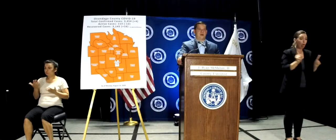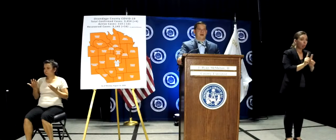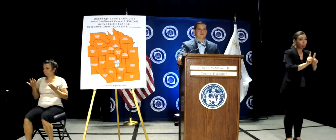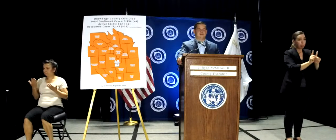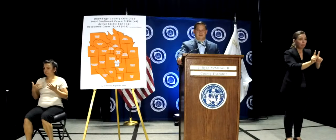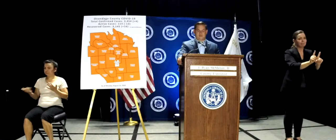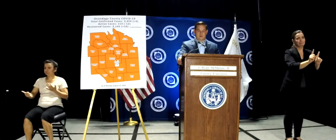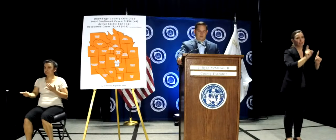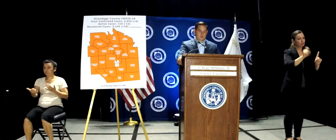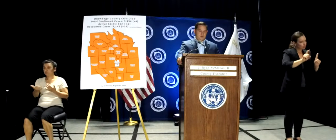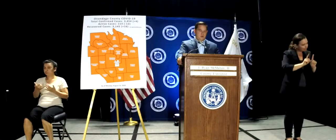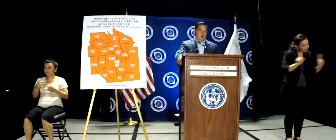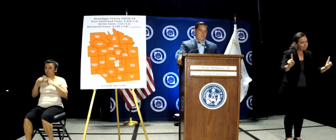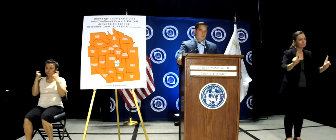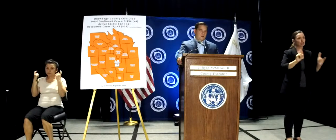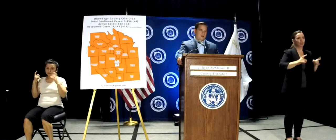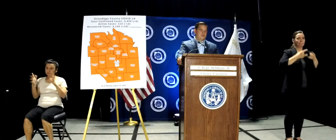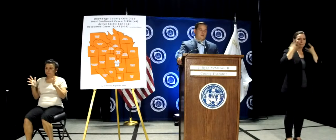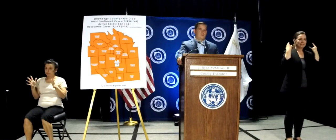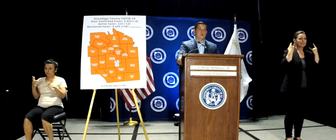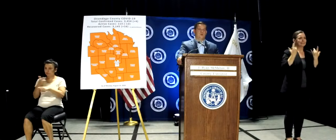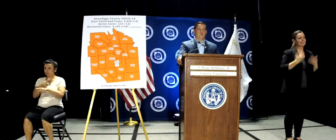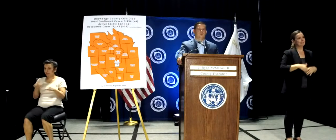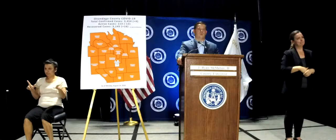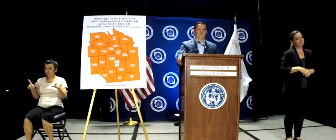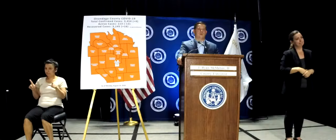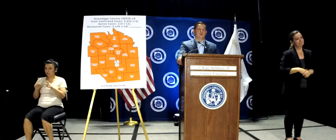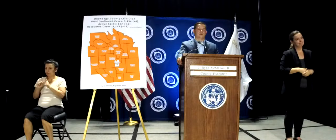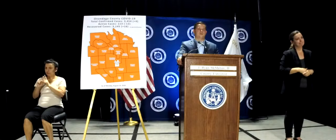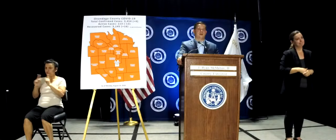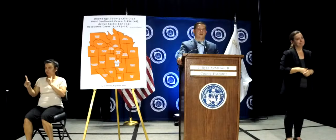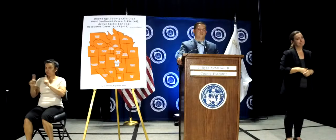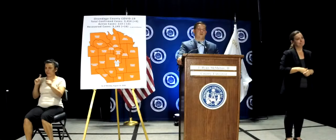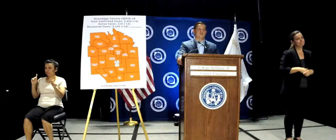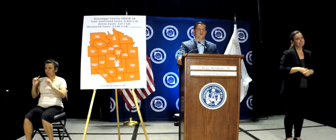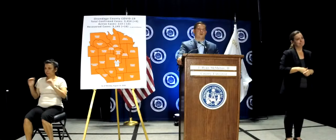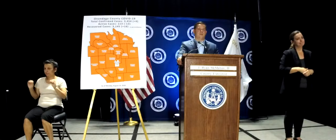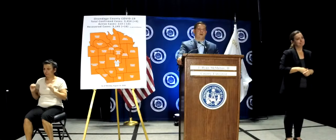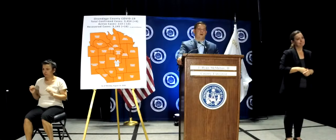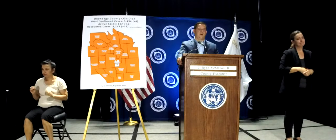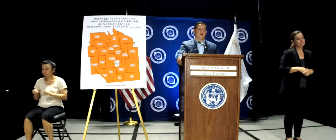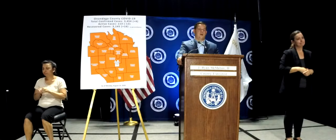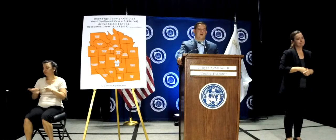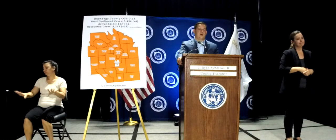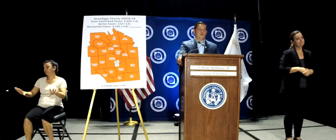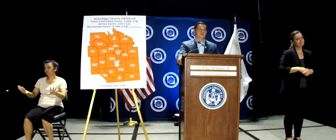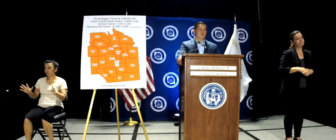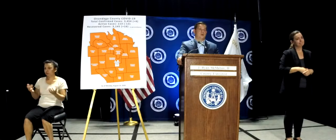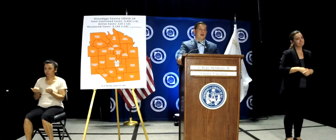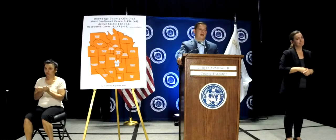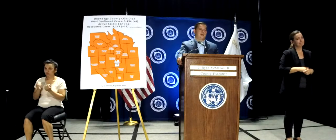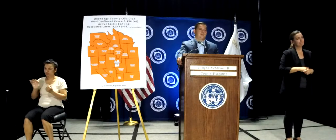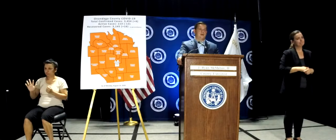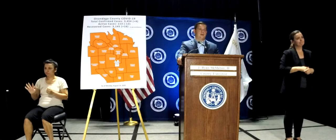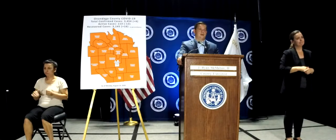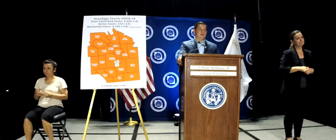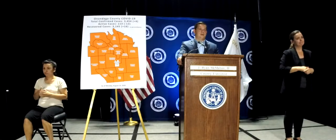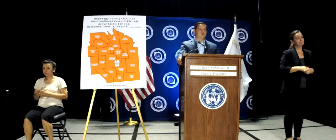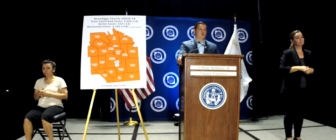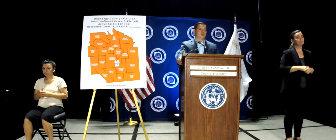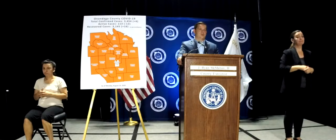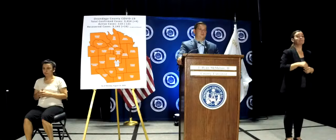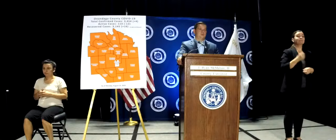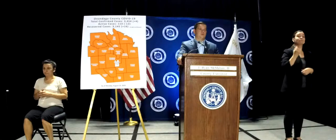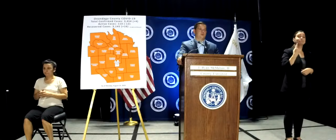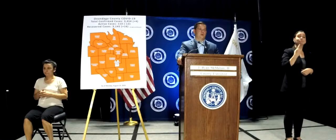it will pass. And so I think when you look, it's very difficult to compare what's going on in